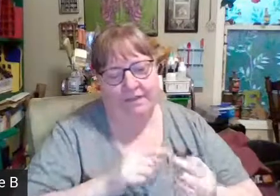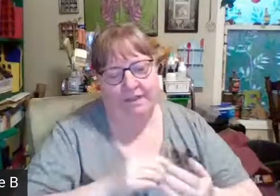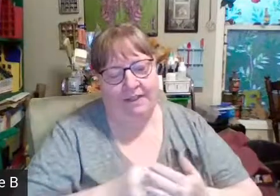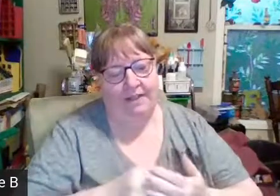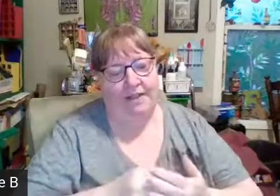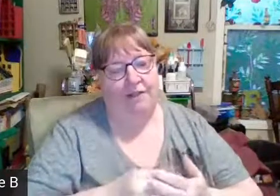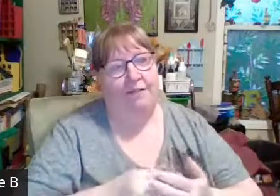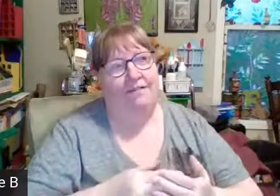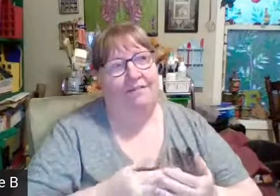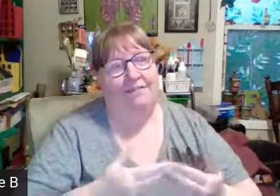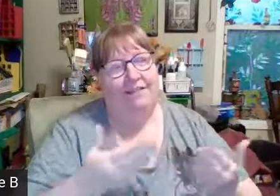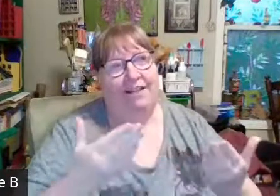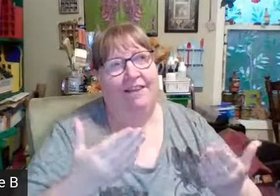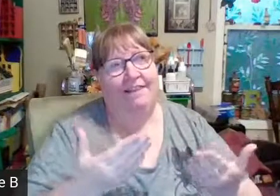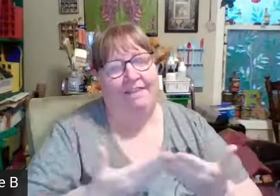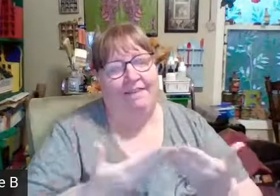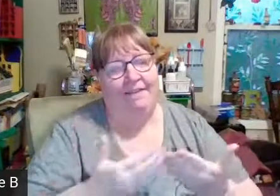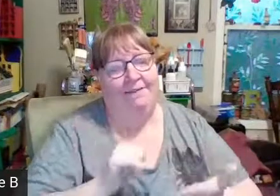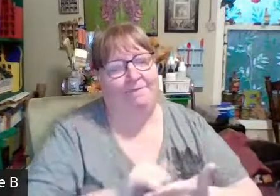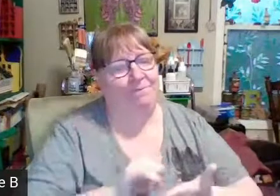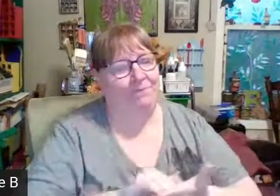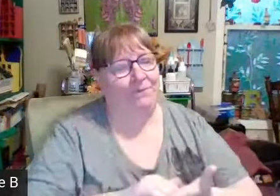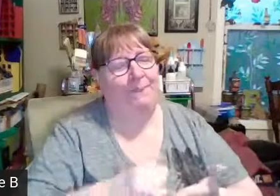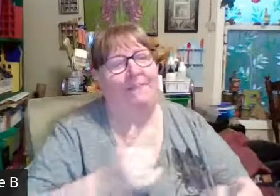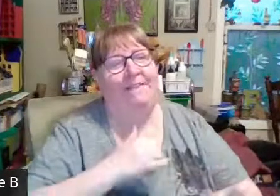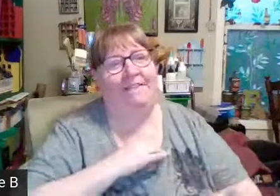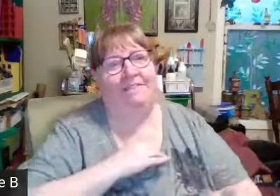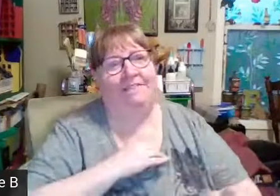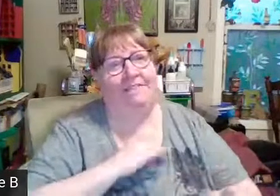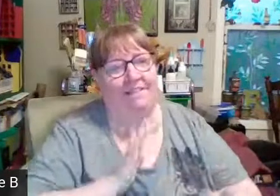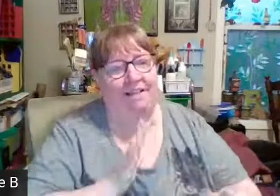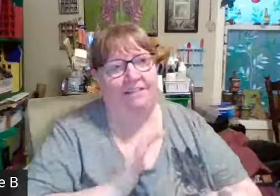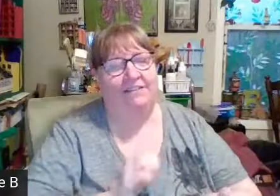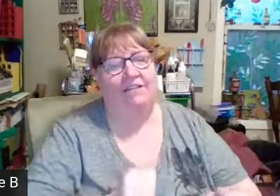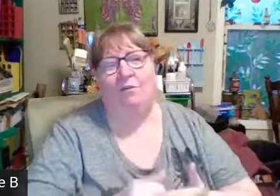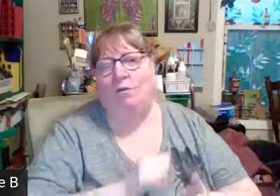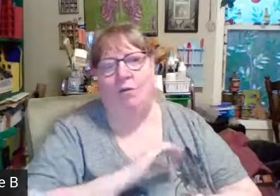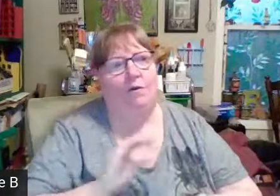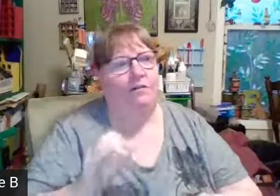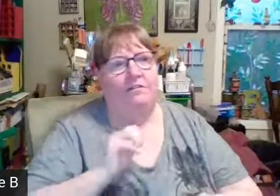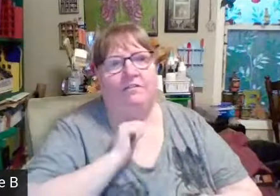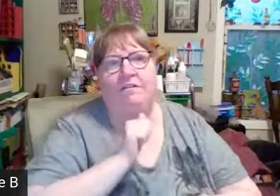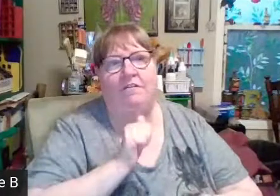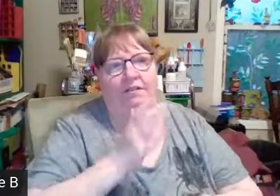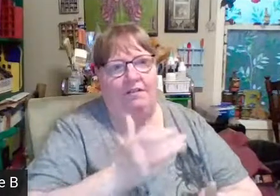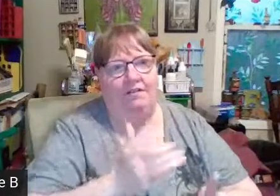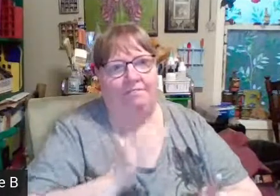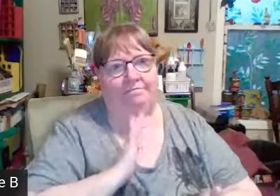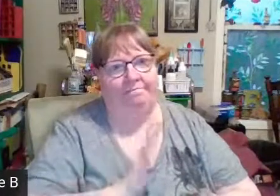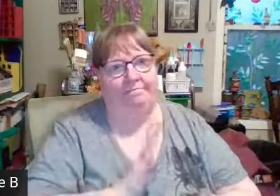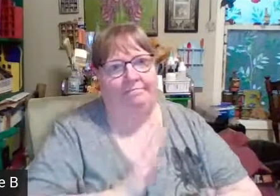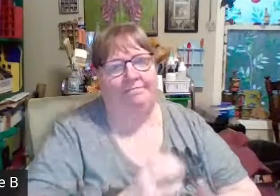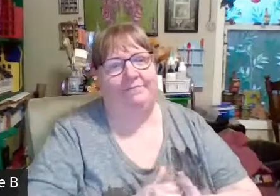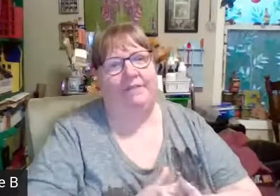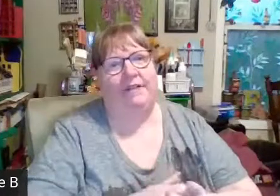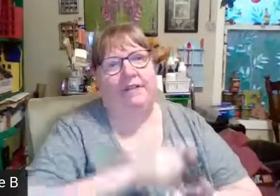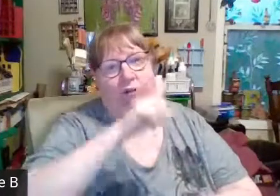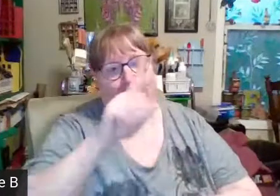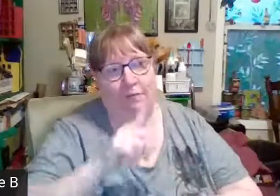stuff. And I want to throw one more thing out there. We have the questionnaire on the website, and we have the smile